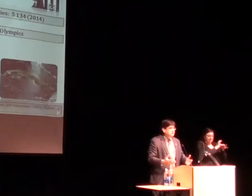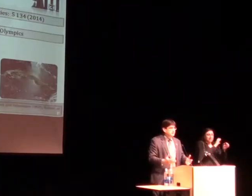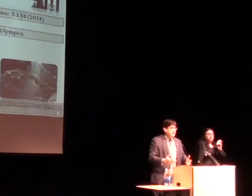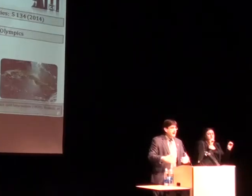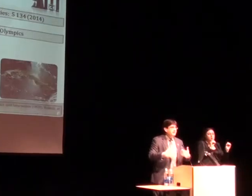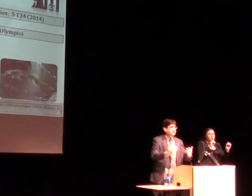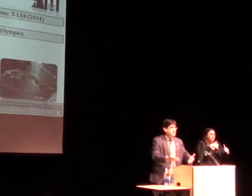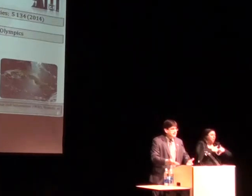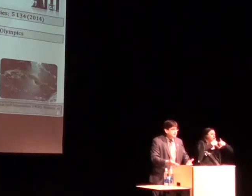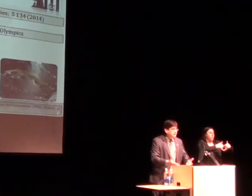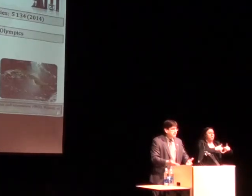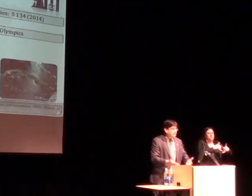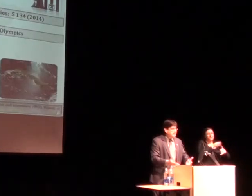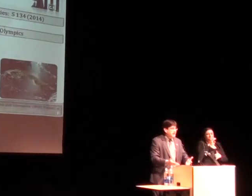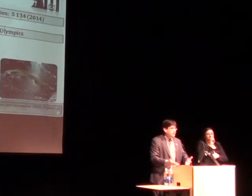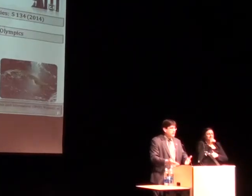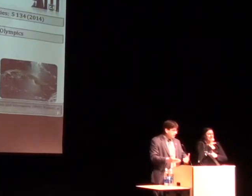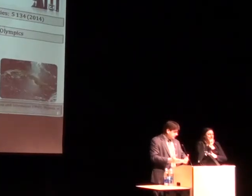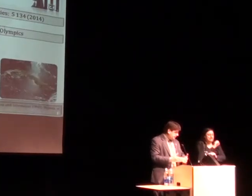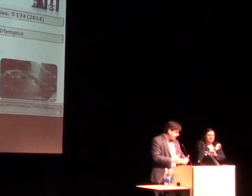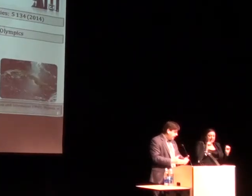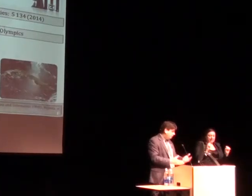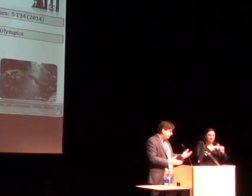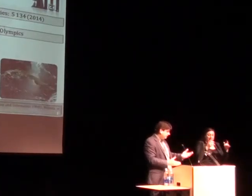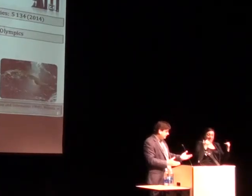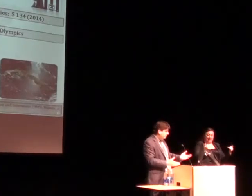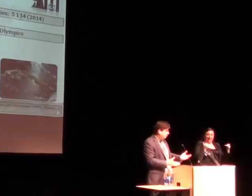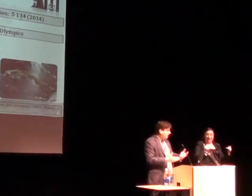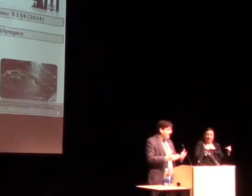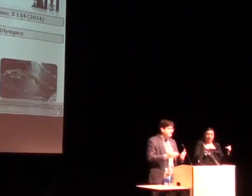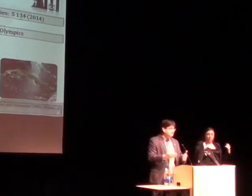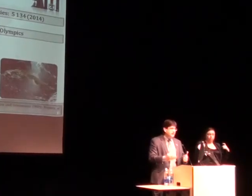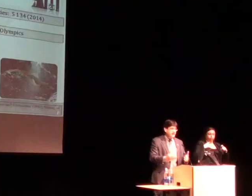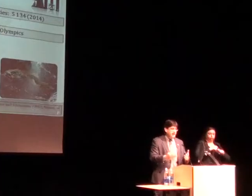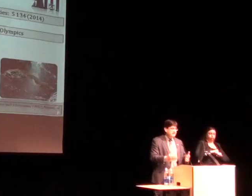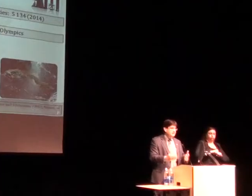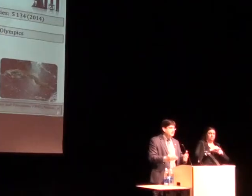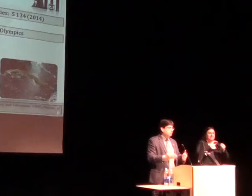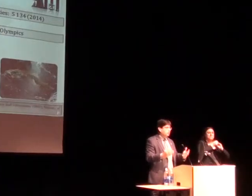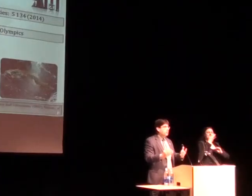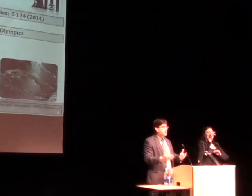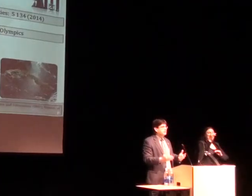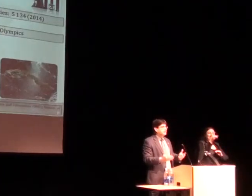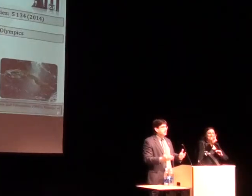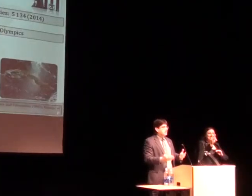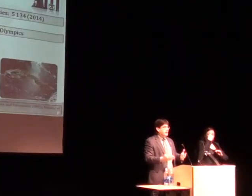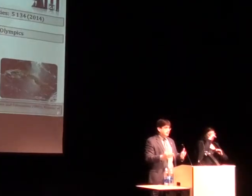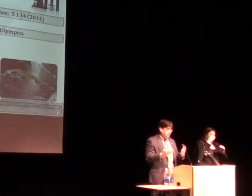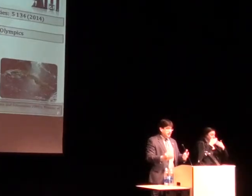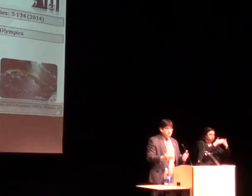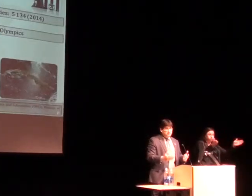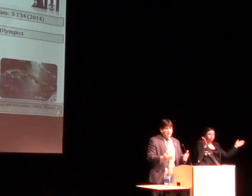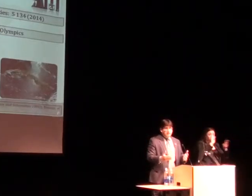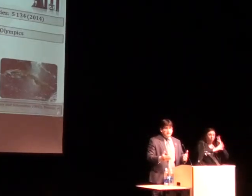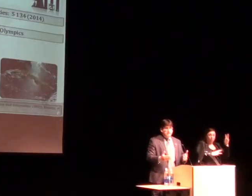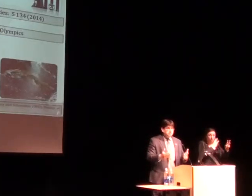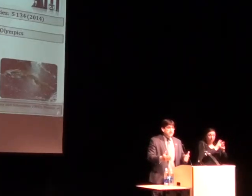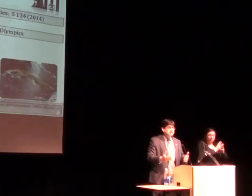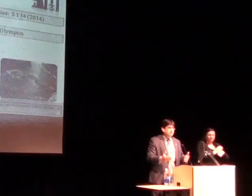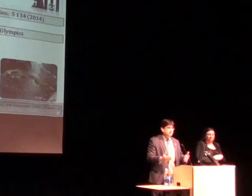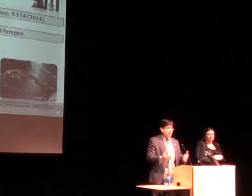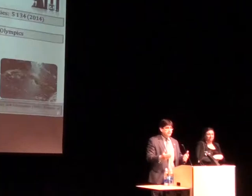medals. After 1959, we are right now in number 18 worldwide. And